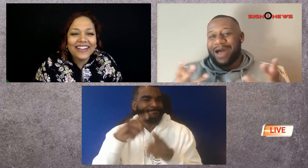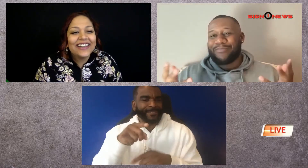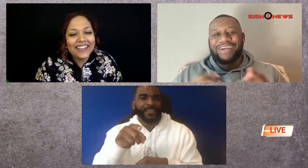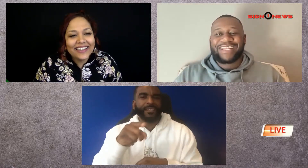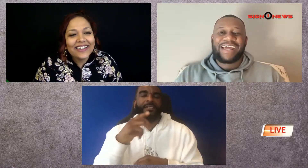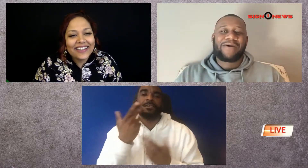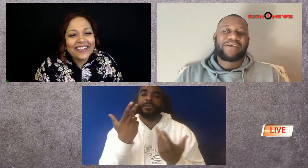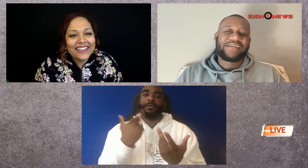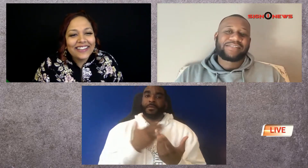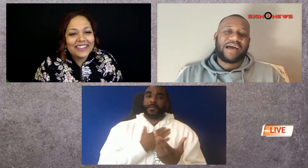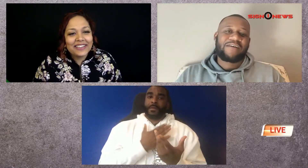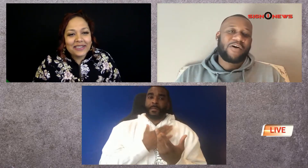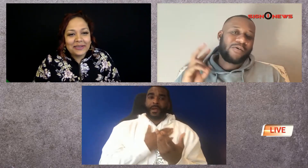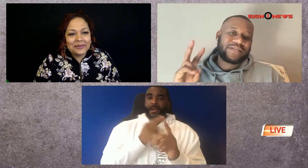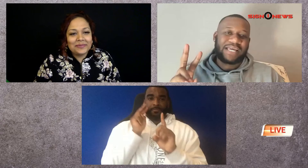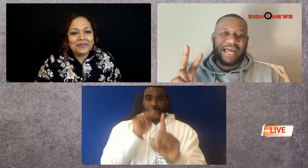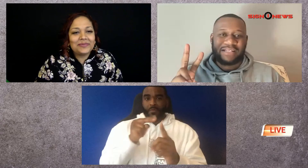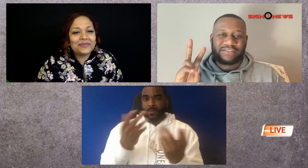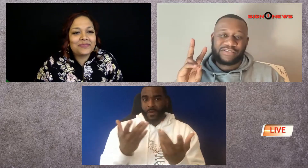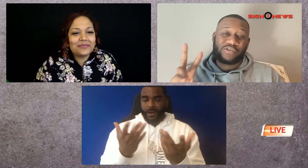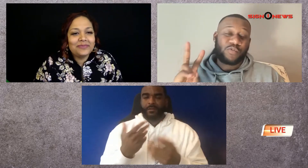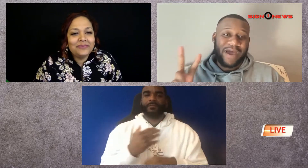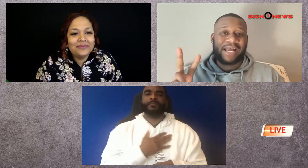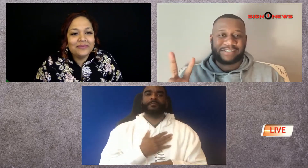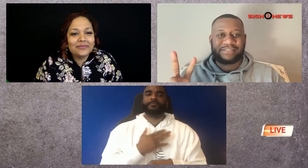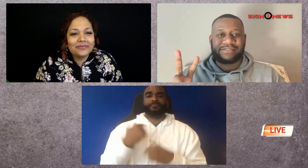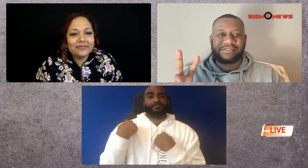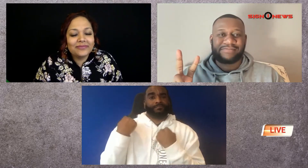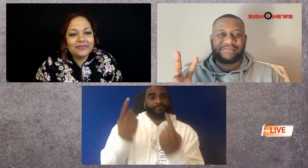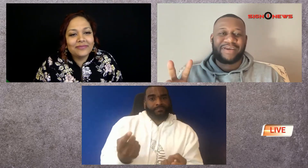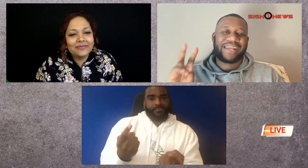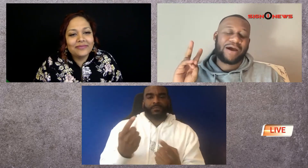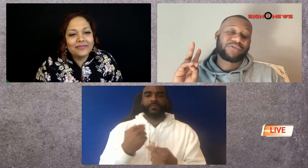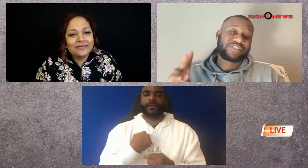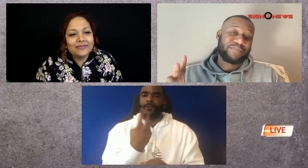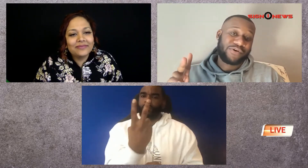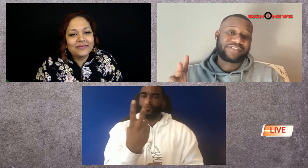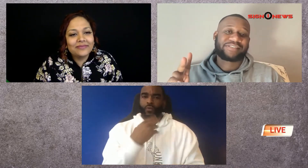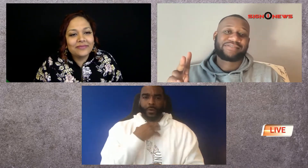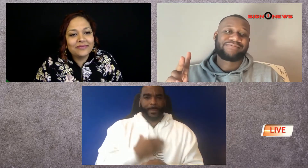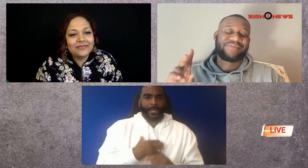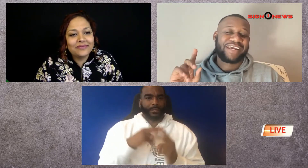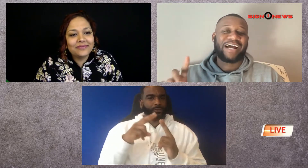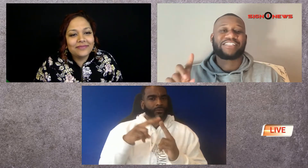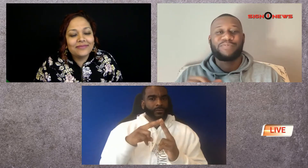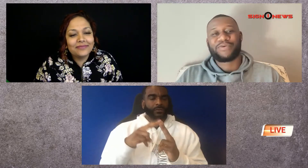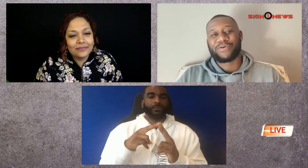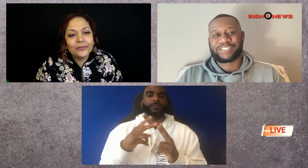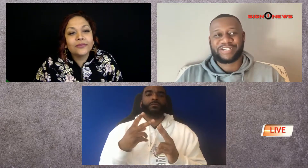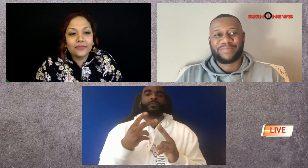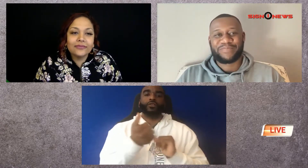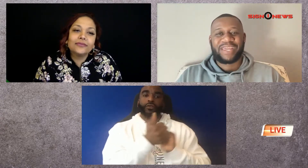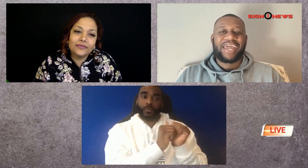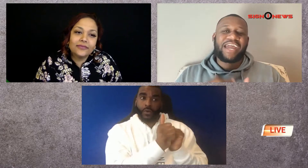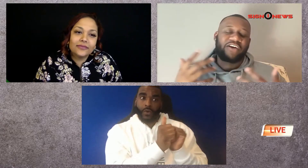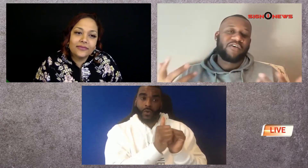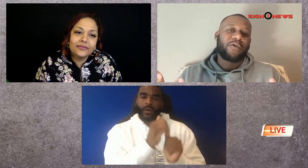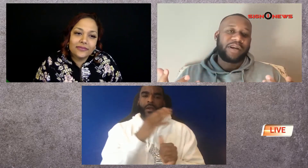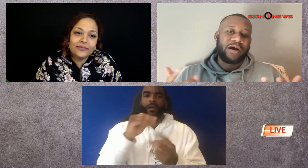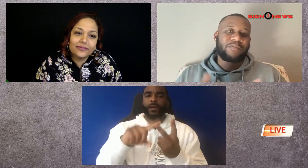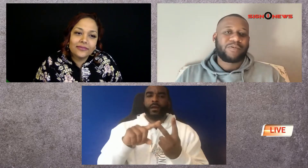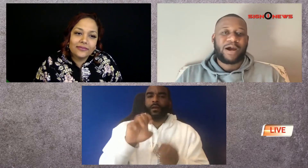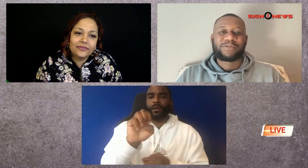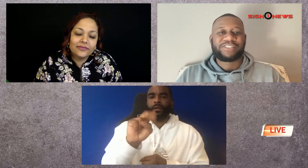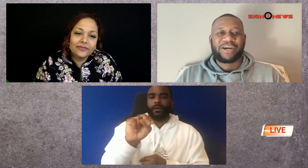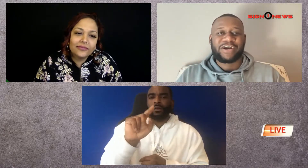the way I break it down is I've always had two passions, and that was sports and entrepreneurship. And